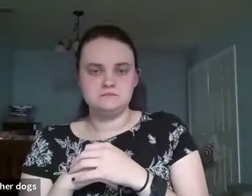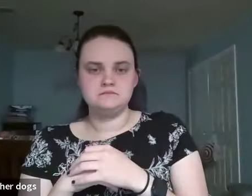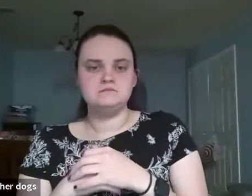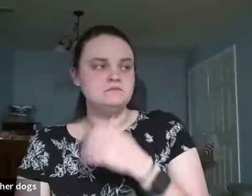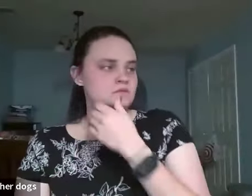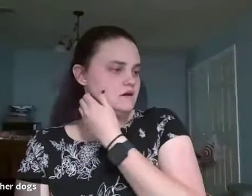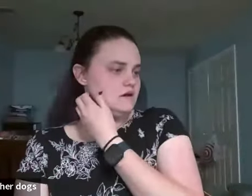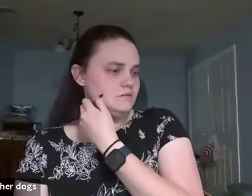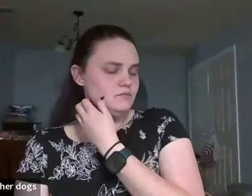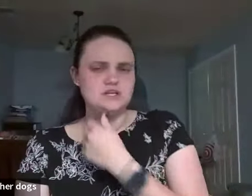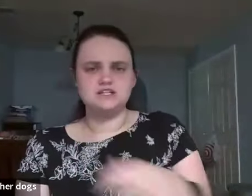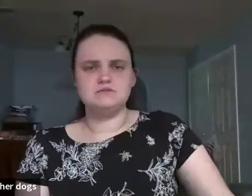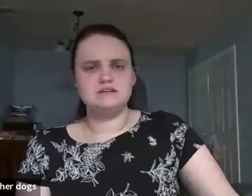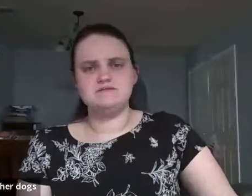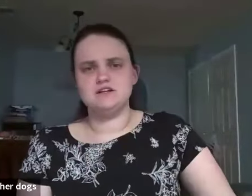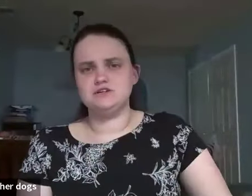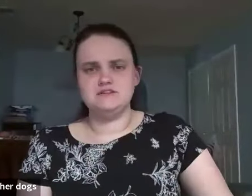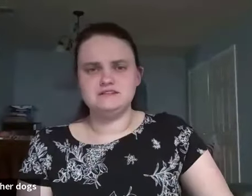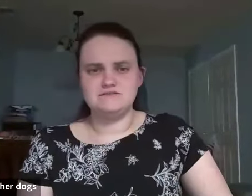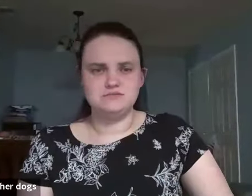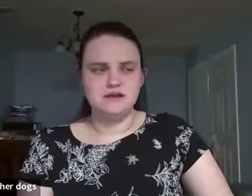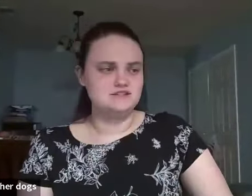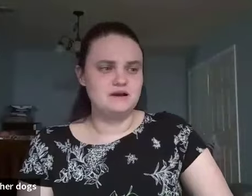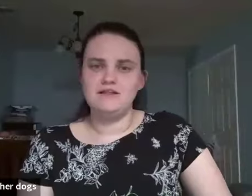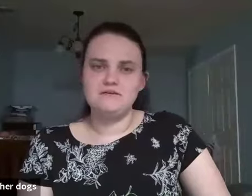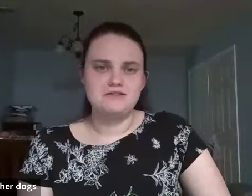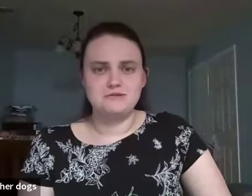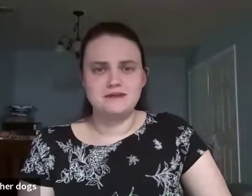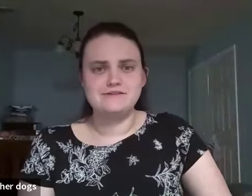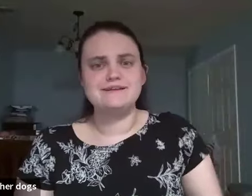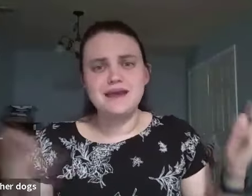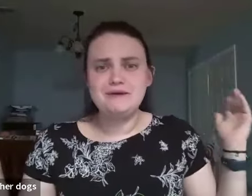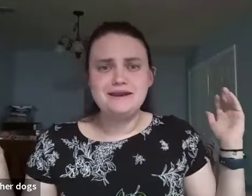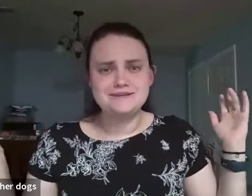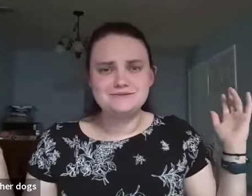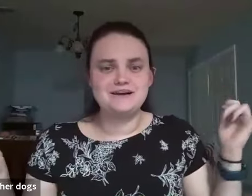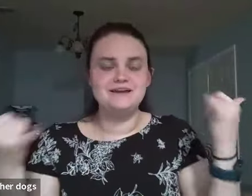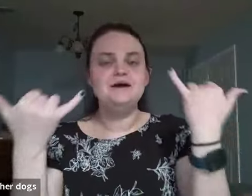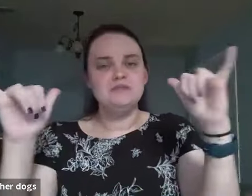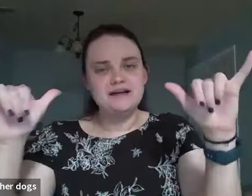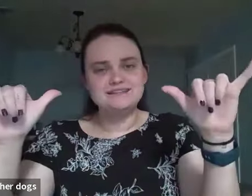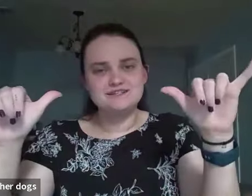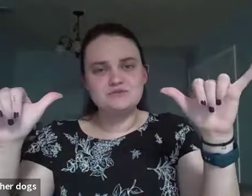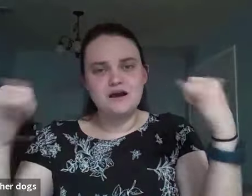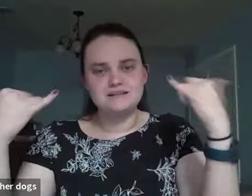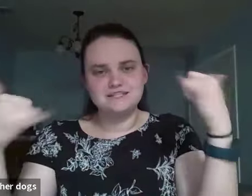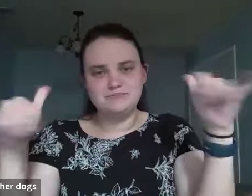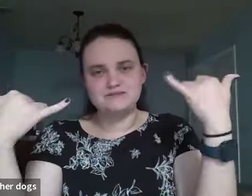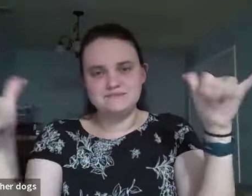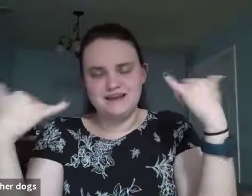Okay. Which I just realized I've not shown you the sign for play. So I love how I threw that in. You're like, yeah, we know this one. Play is two Y's and you bounce it